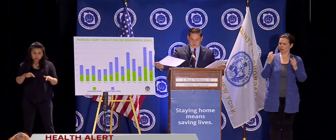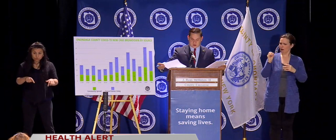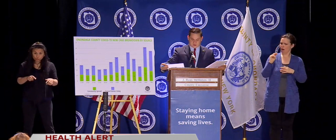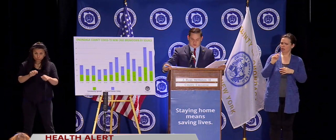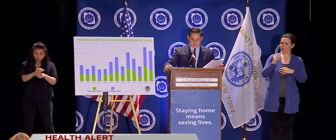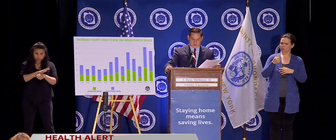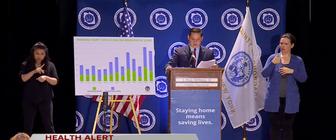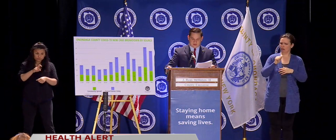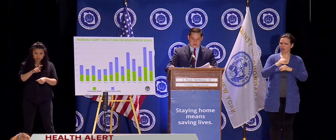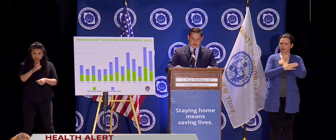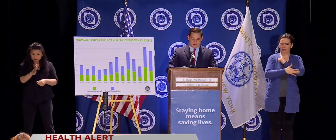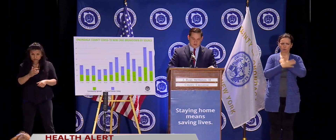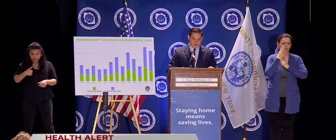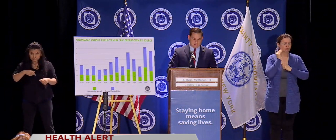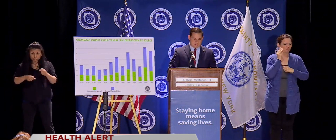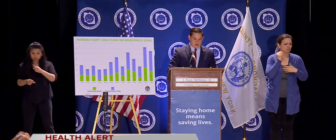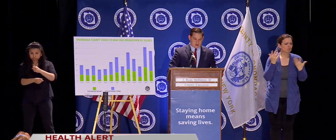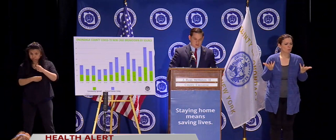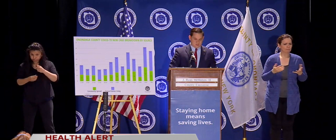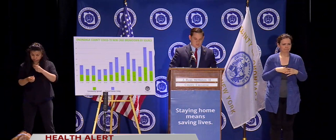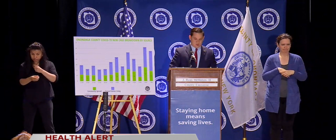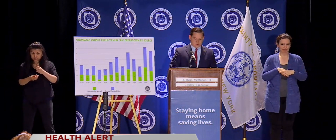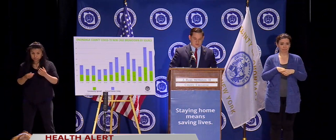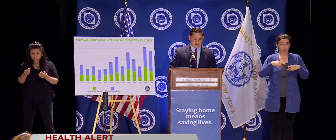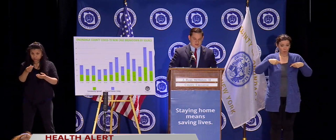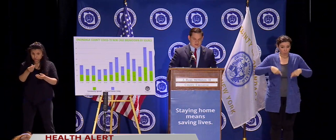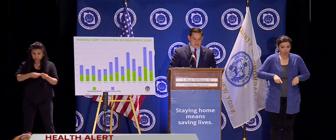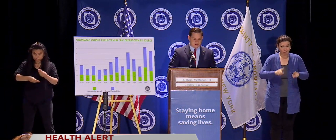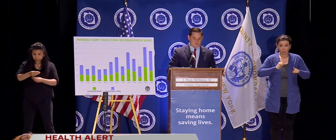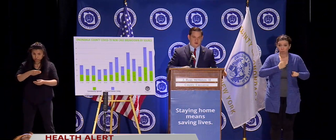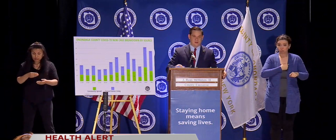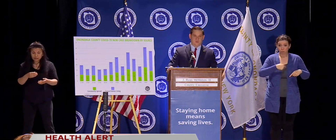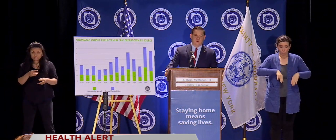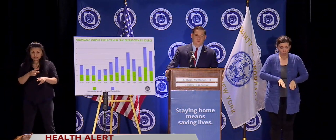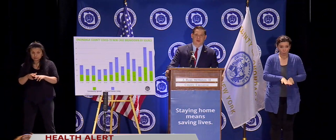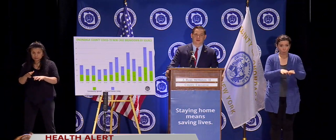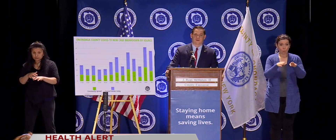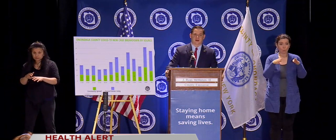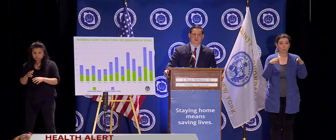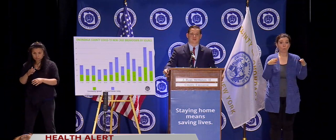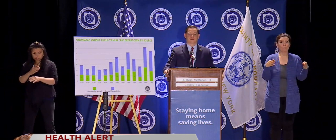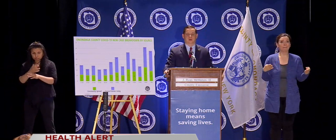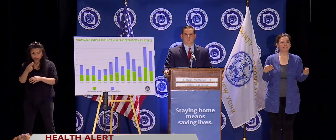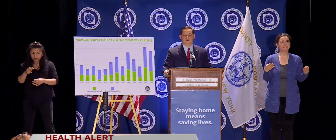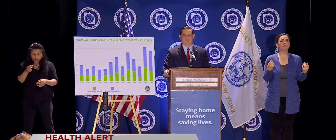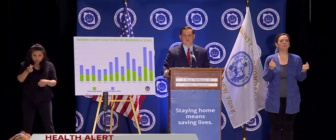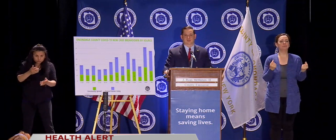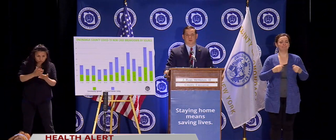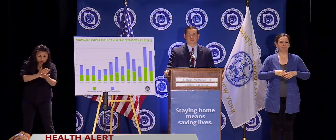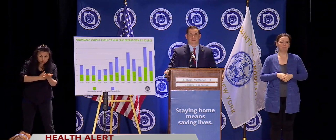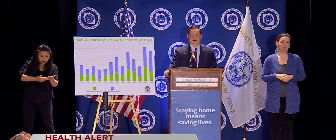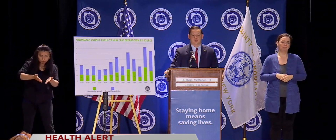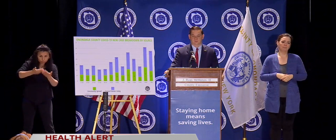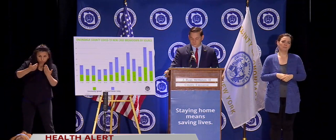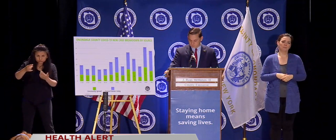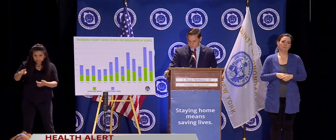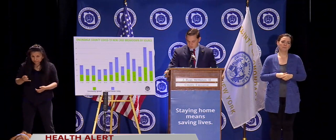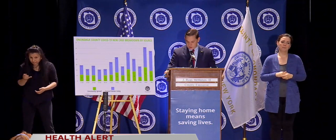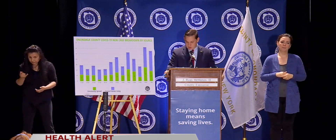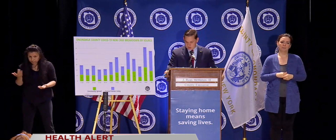as we start to get data representing the time frame where we've had the virus and we've essentially been shut